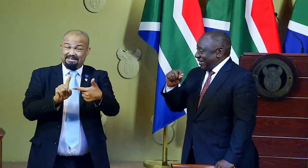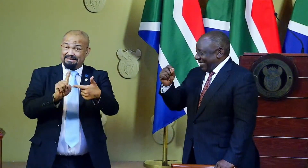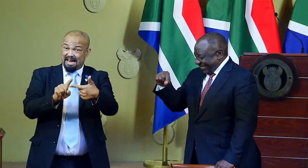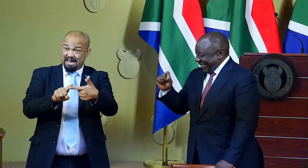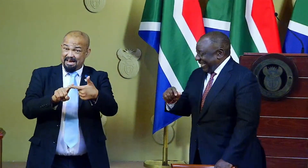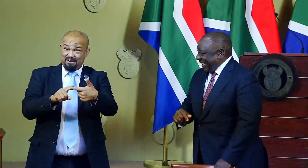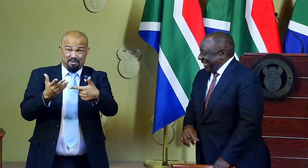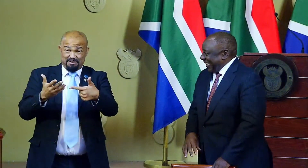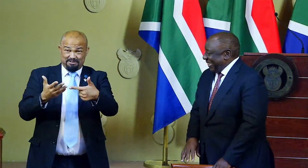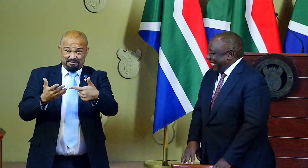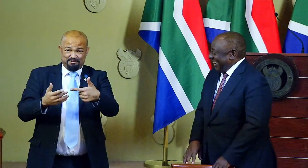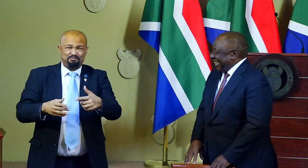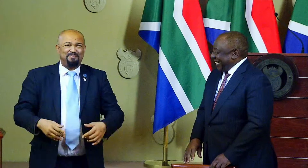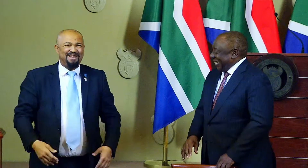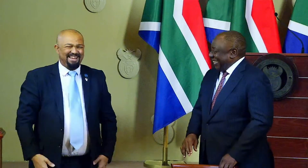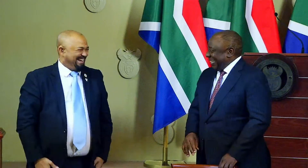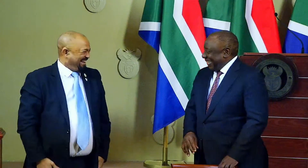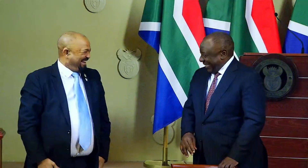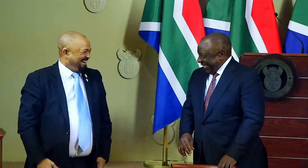Tick.